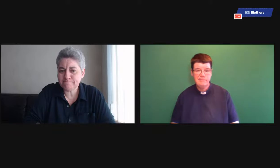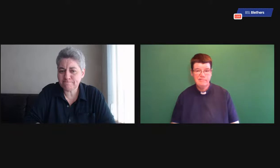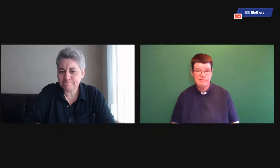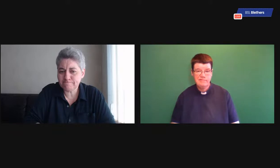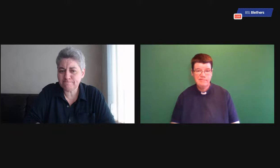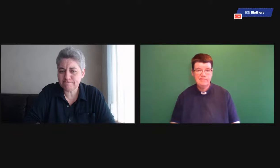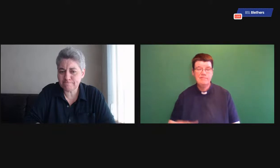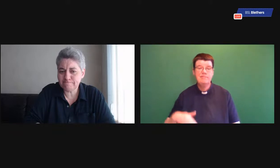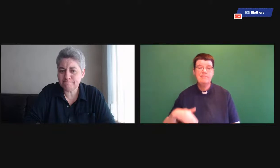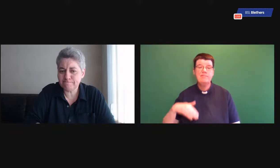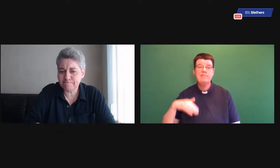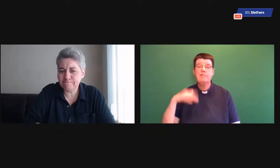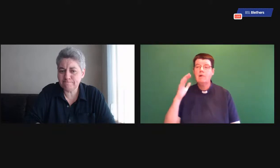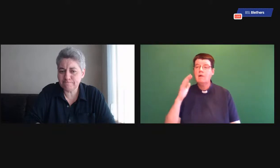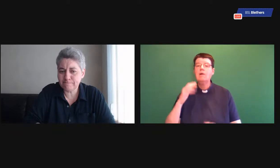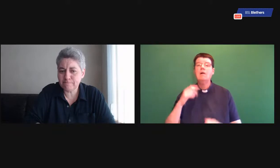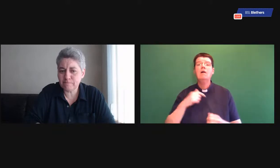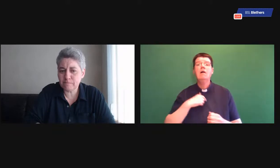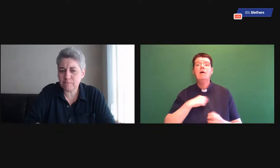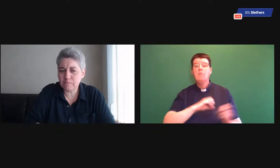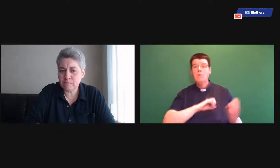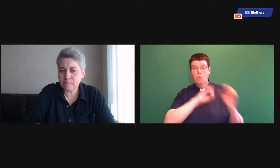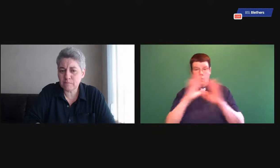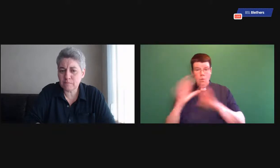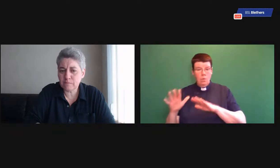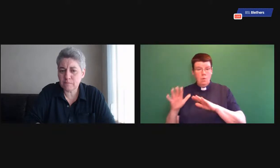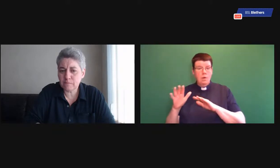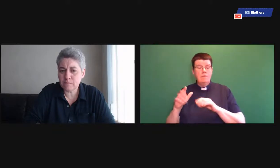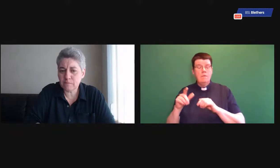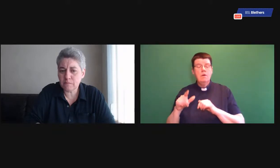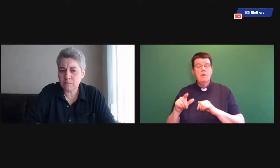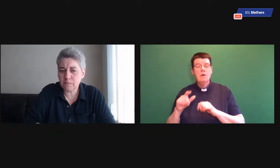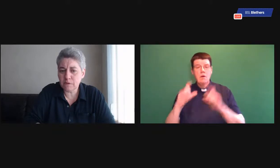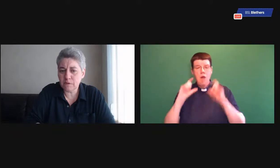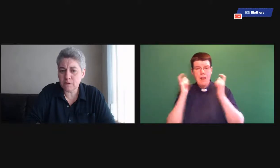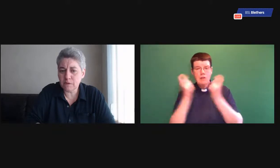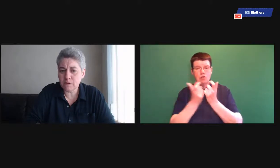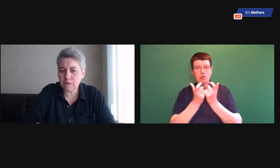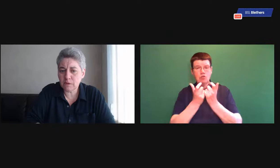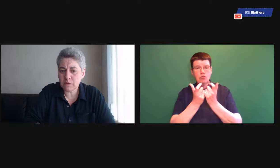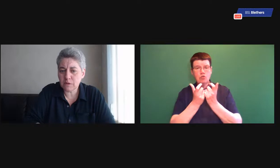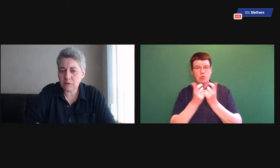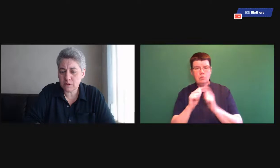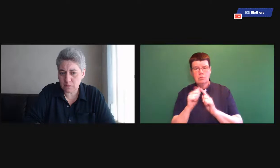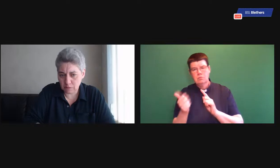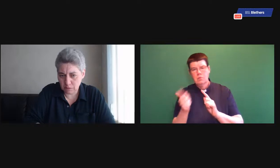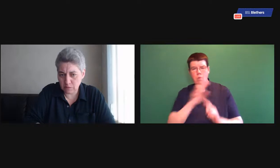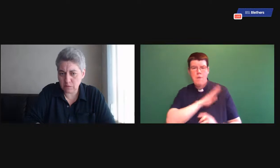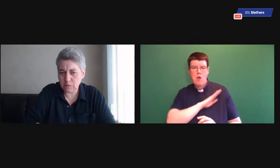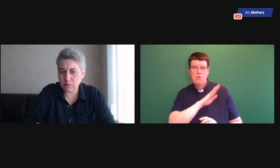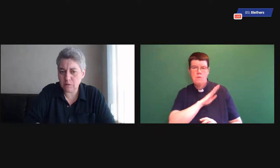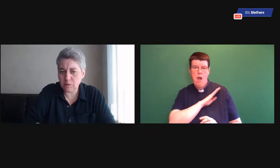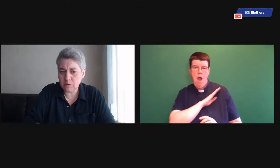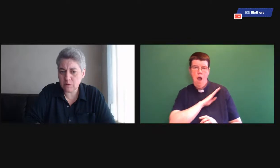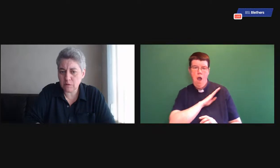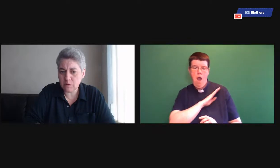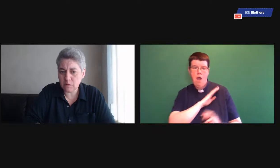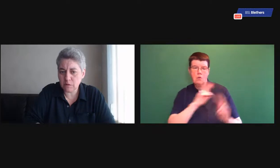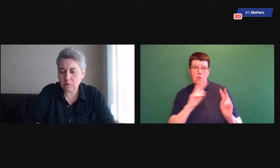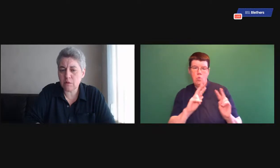sign then. I just sat there really unhappy and not knowing what was going on. But as I grew up, I moved to